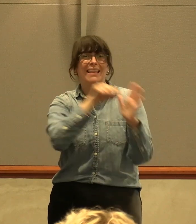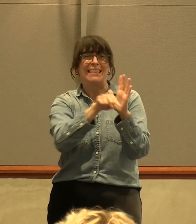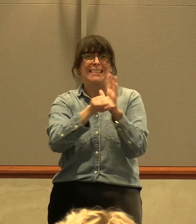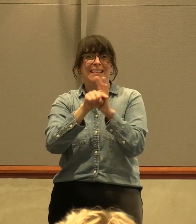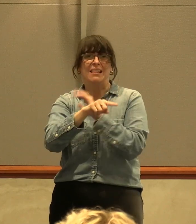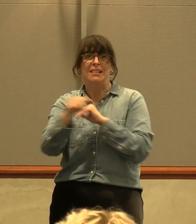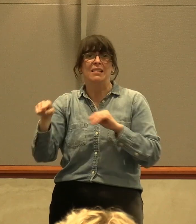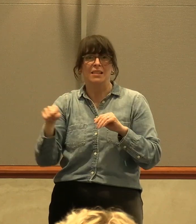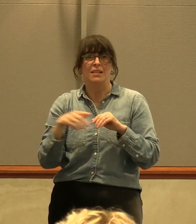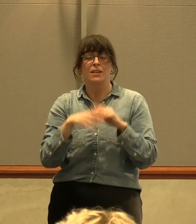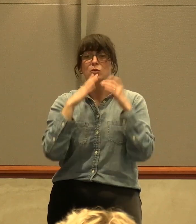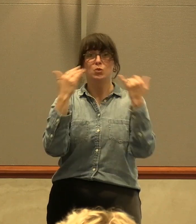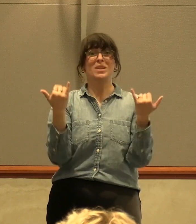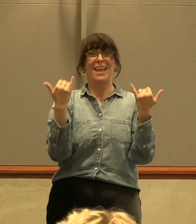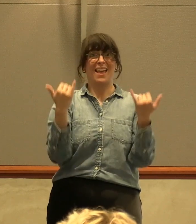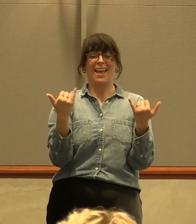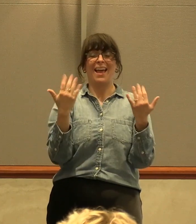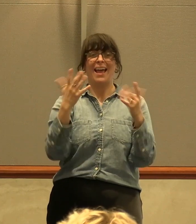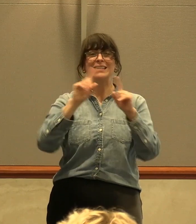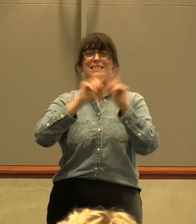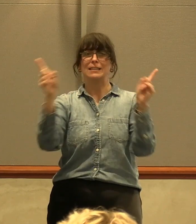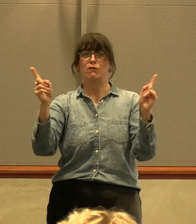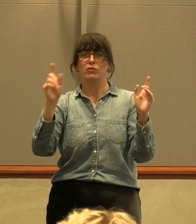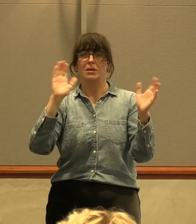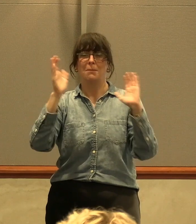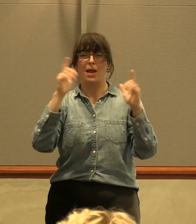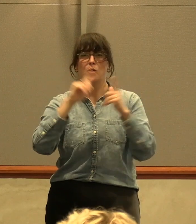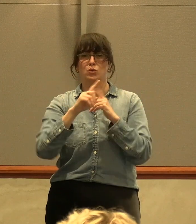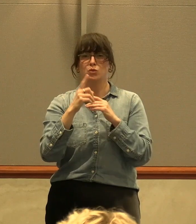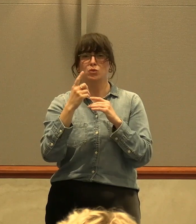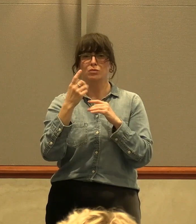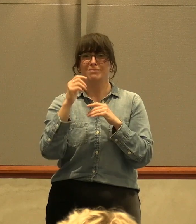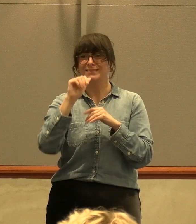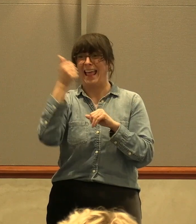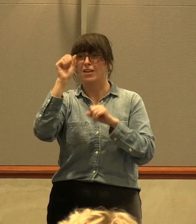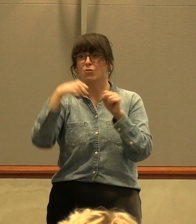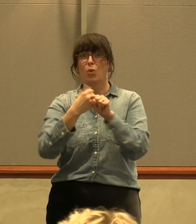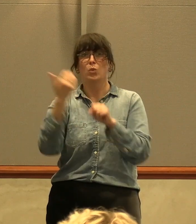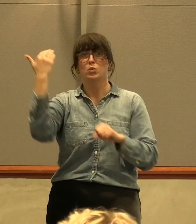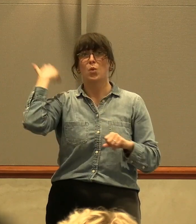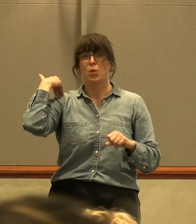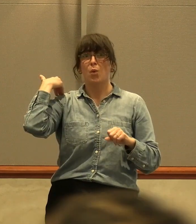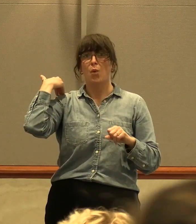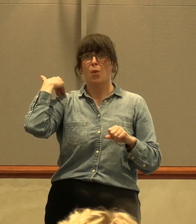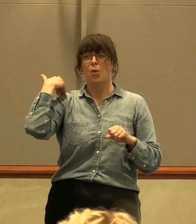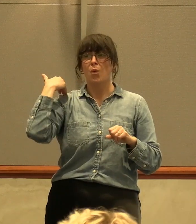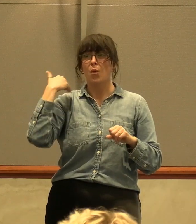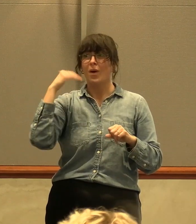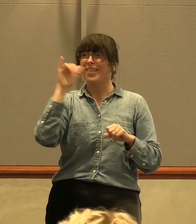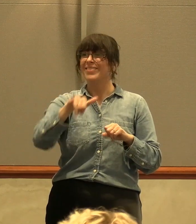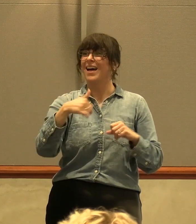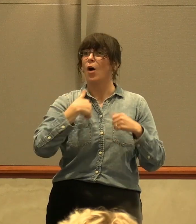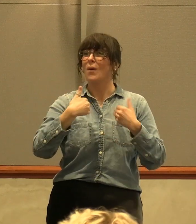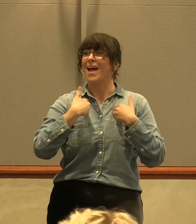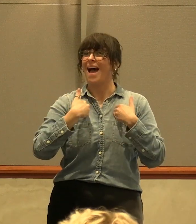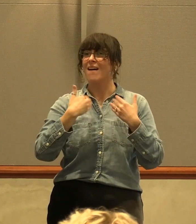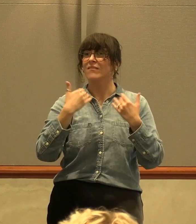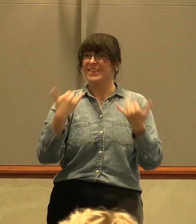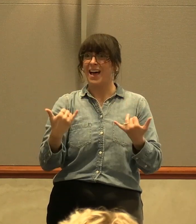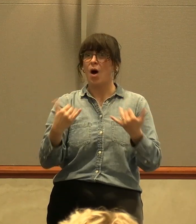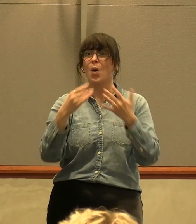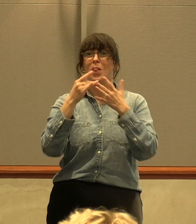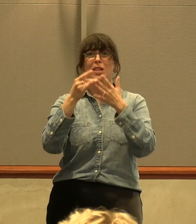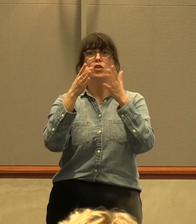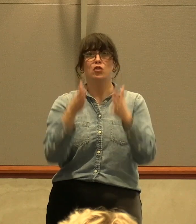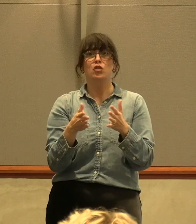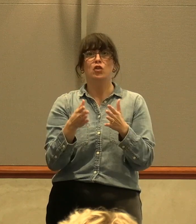The reality today, which is different than it was just a decade ago, is that we have leaders